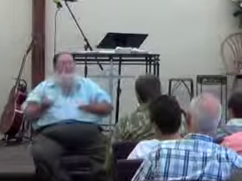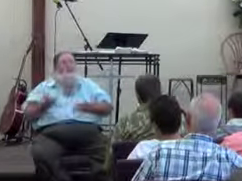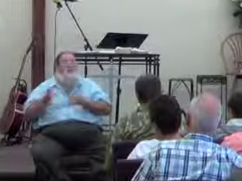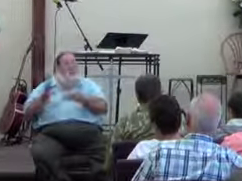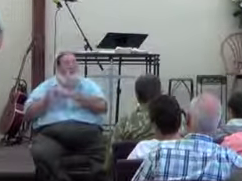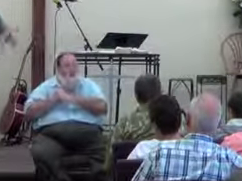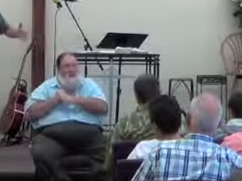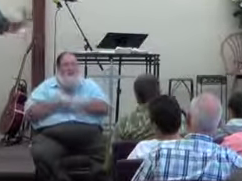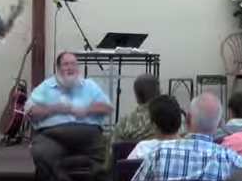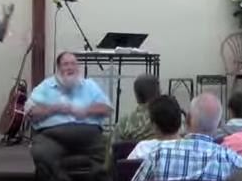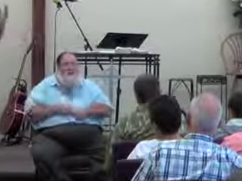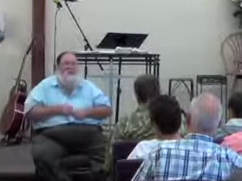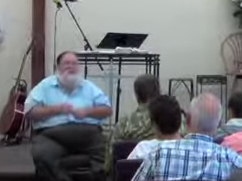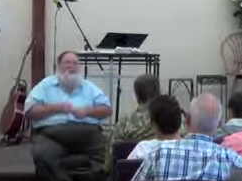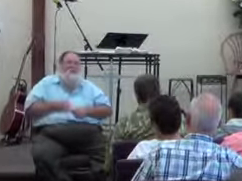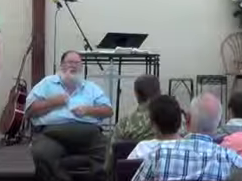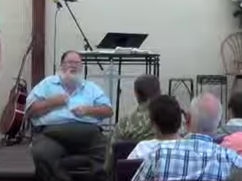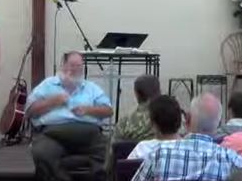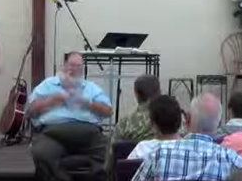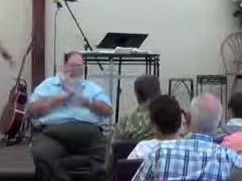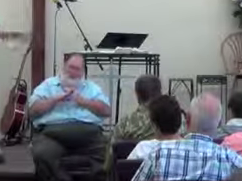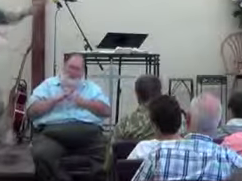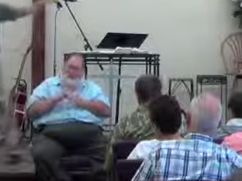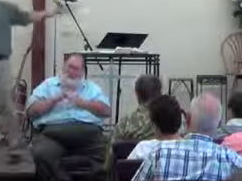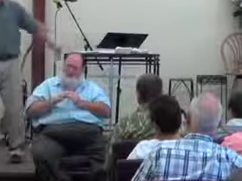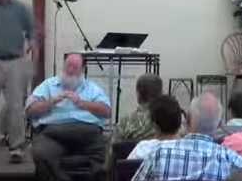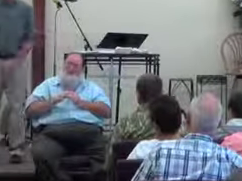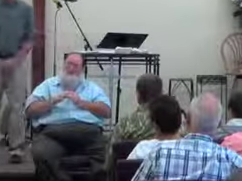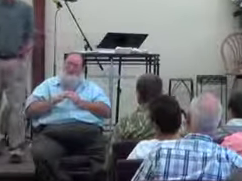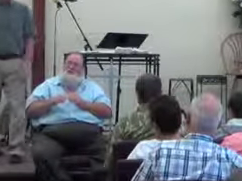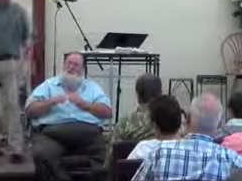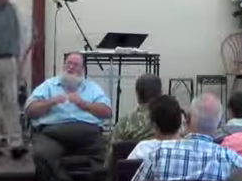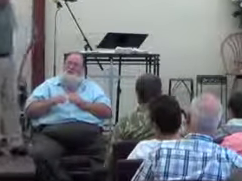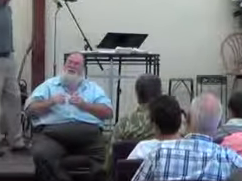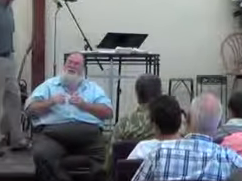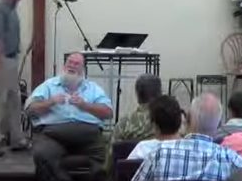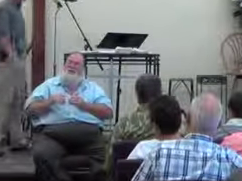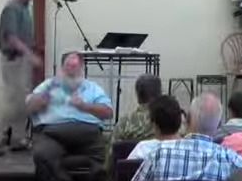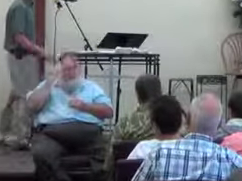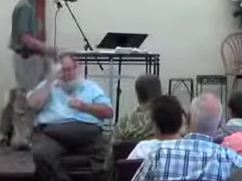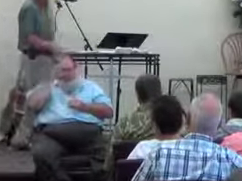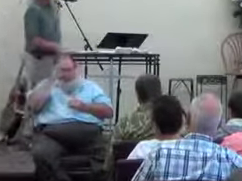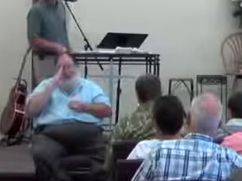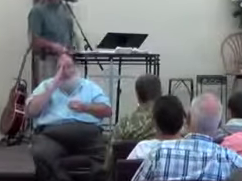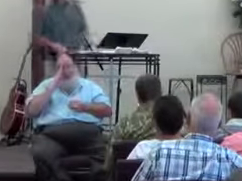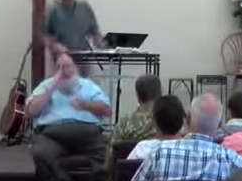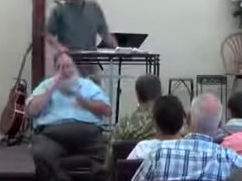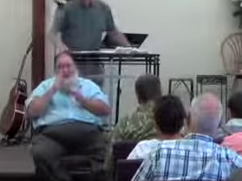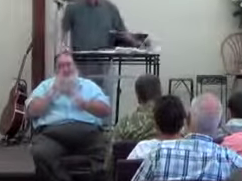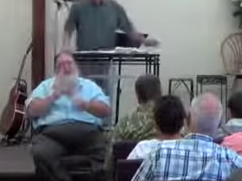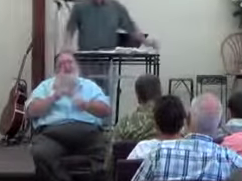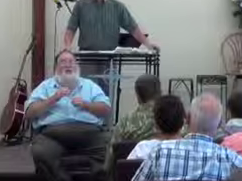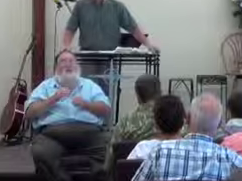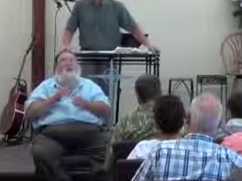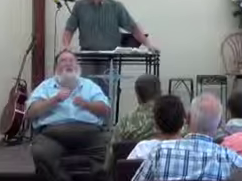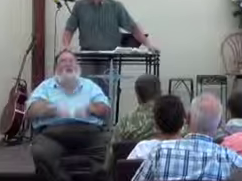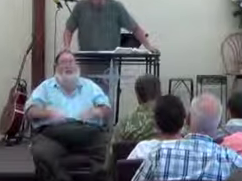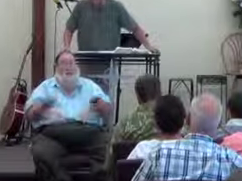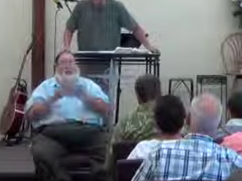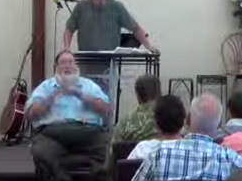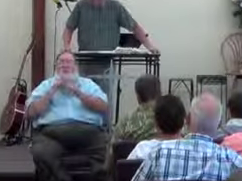reverence that God, you are worthy to be praised. You are worthy to be uplifted. You are worthy of everything because